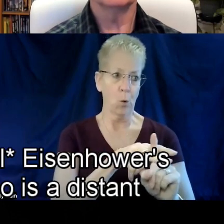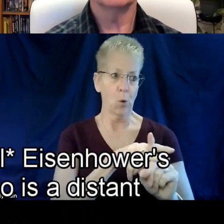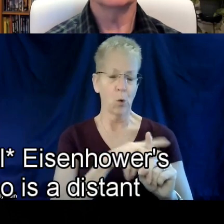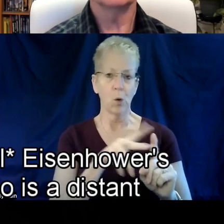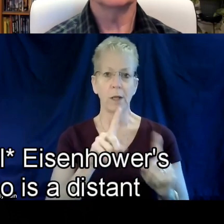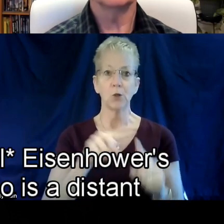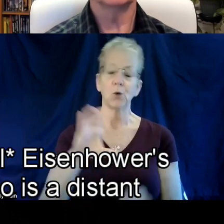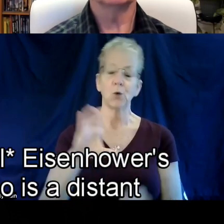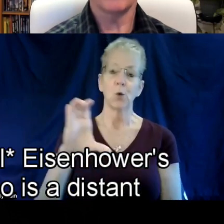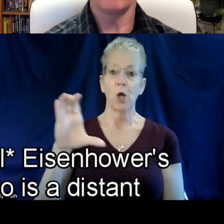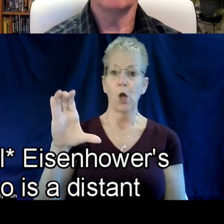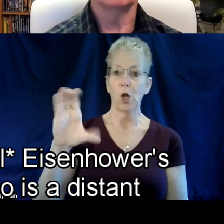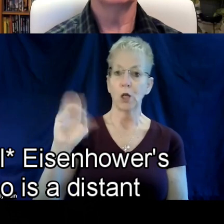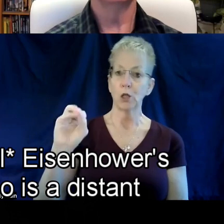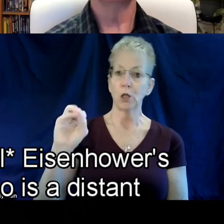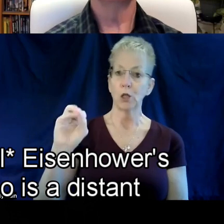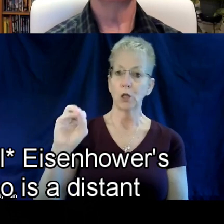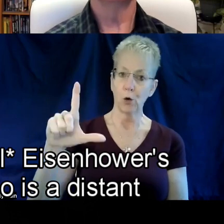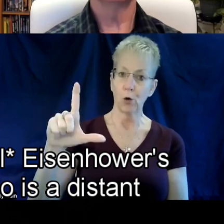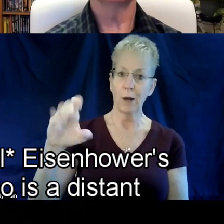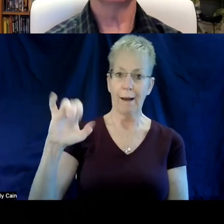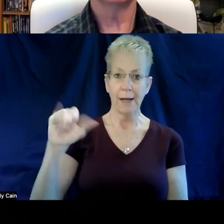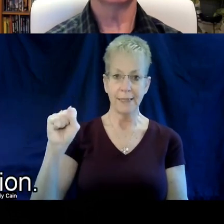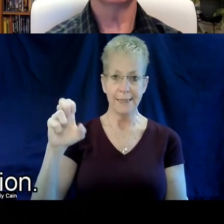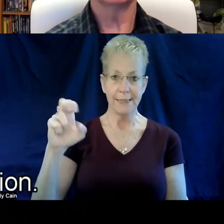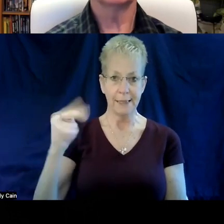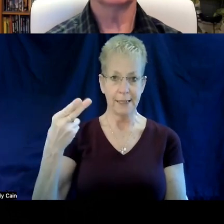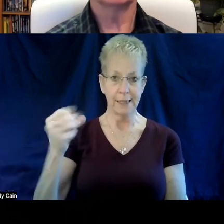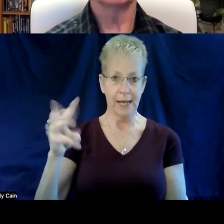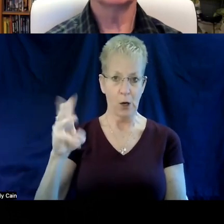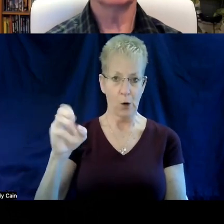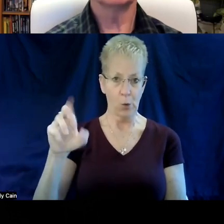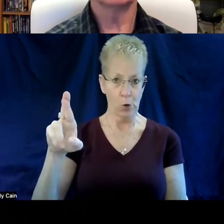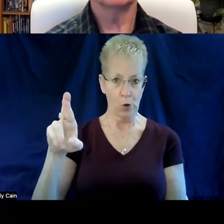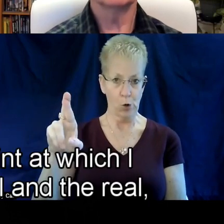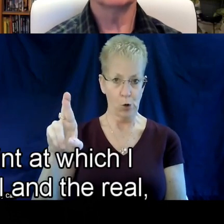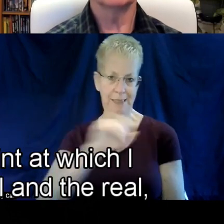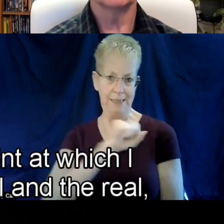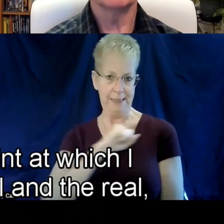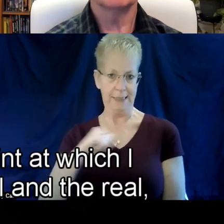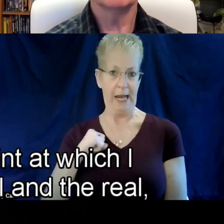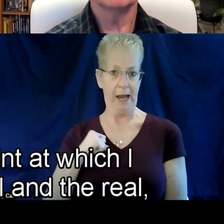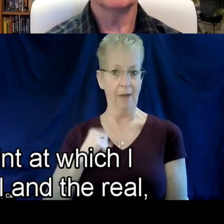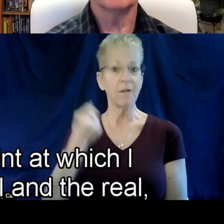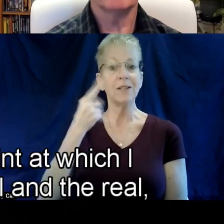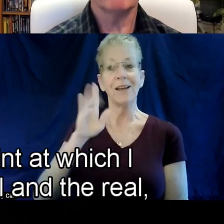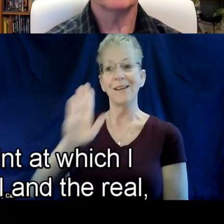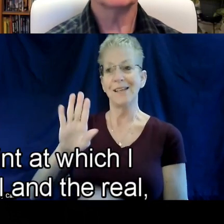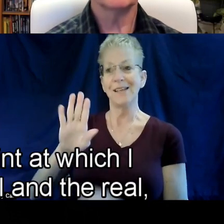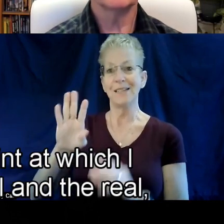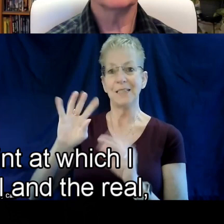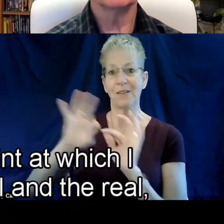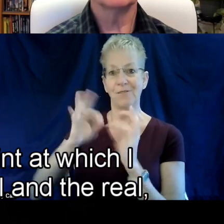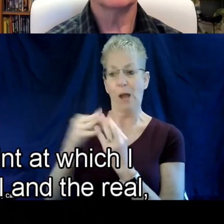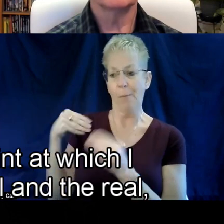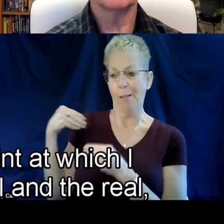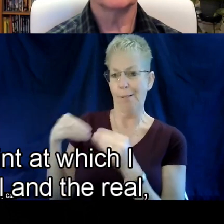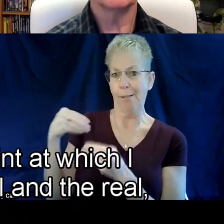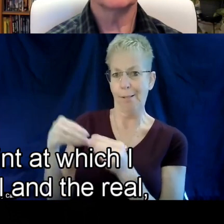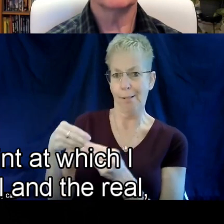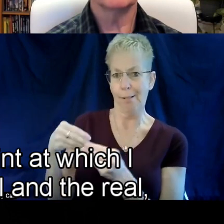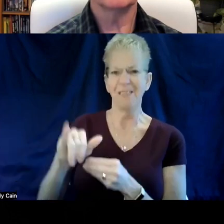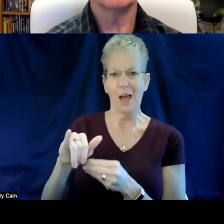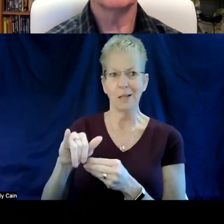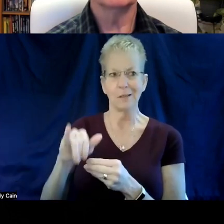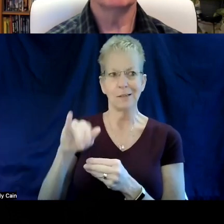Colonel Eisenhower's staff at that time, who was a distant family relation. So that's the first point at which I brought in the fictional